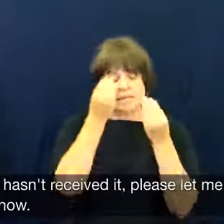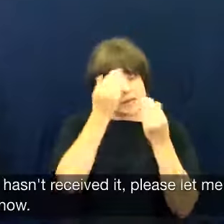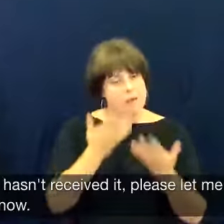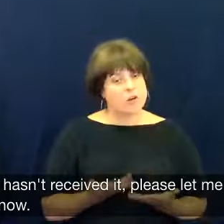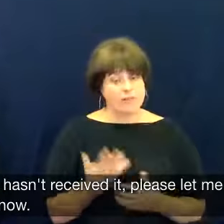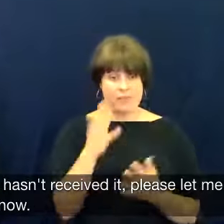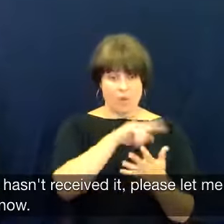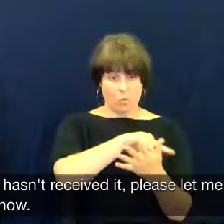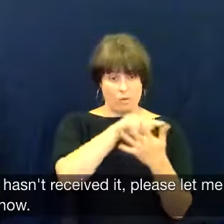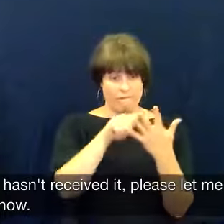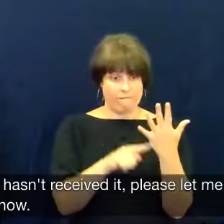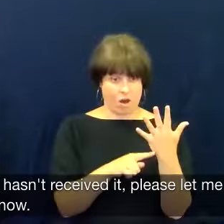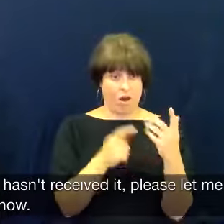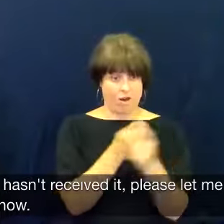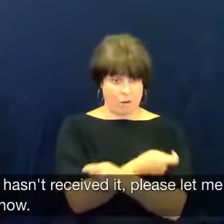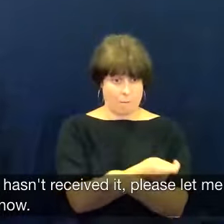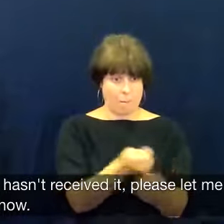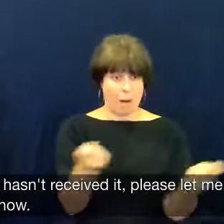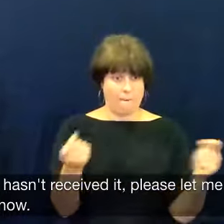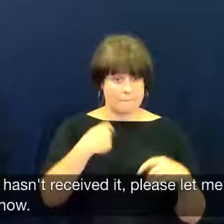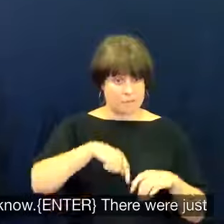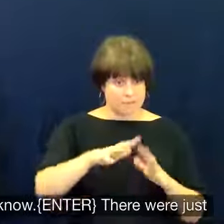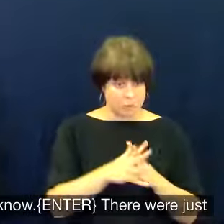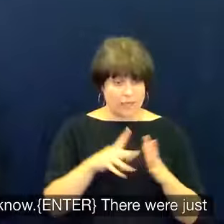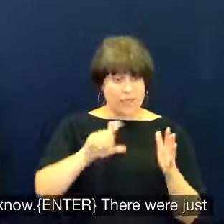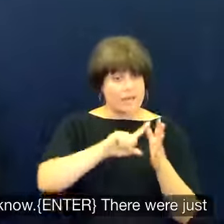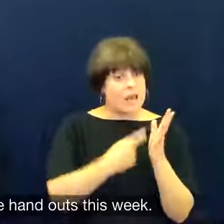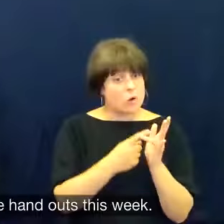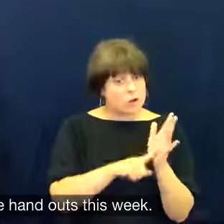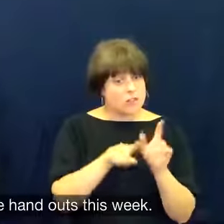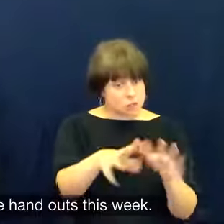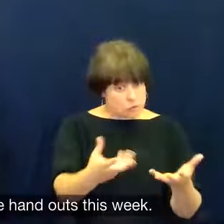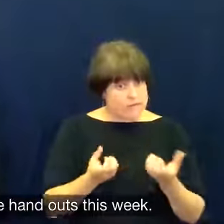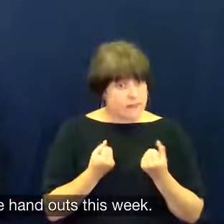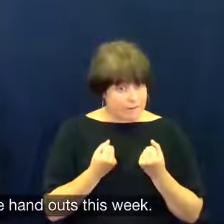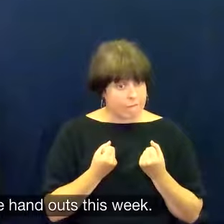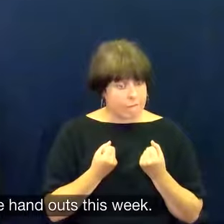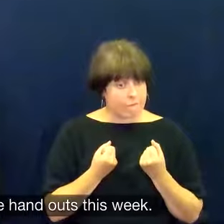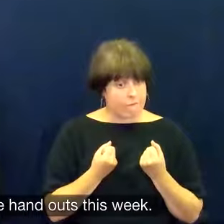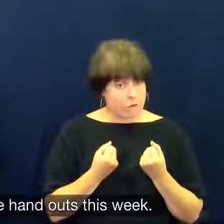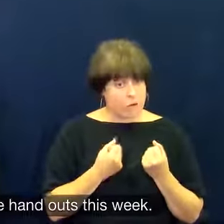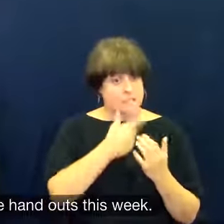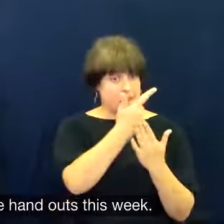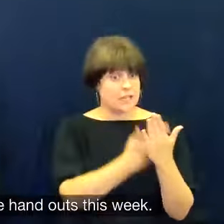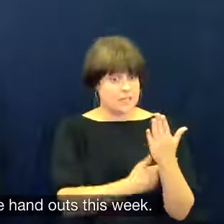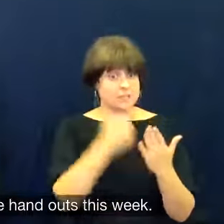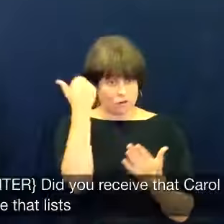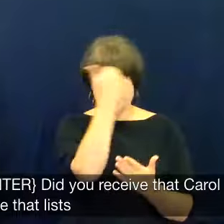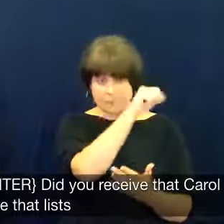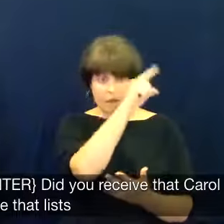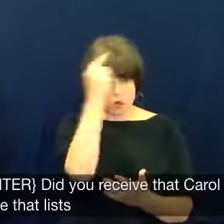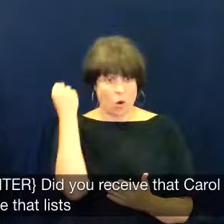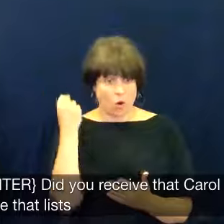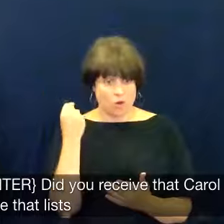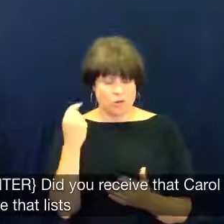were just 5 handouts this week. Carol, did you receive that? Because that clearly lists the SMART goals and gives some